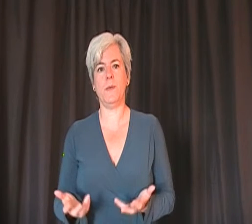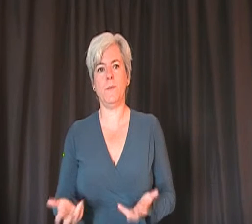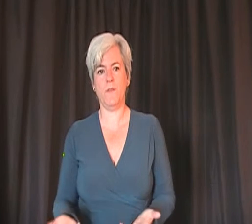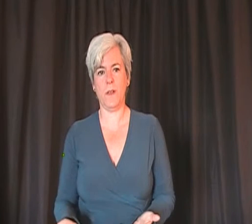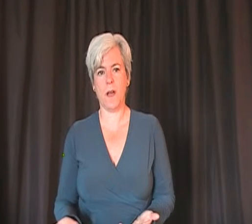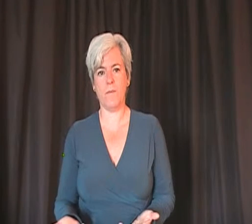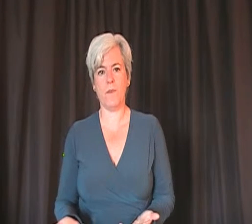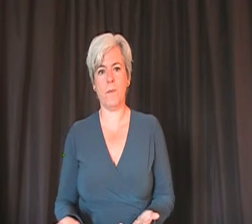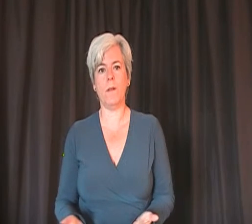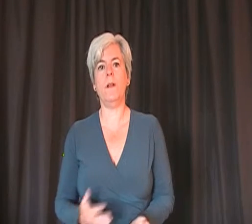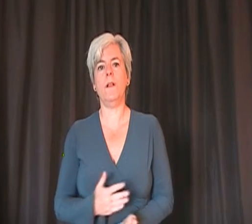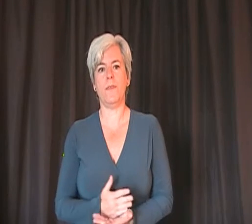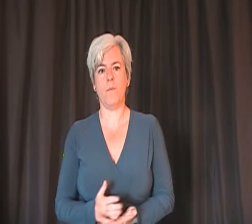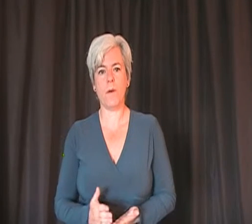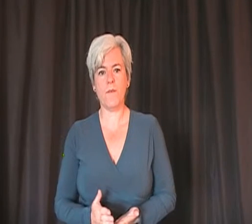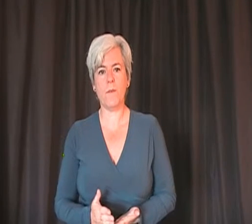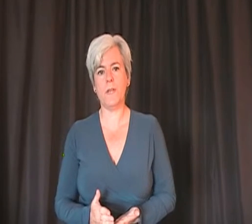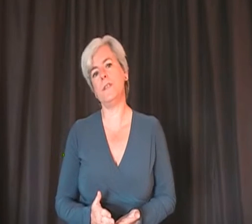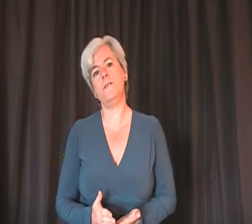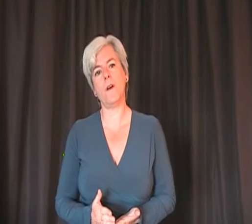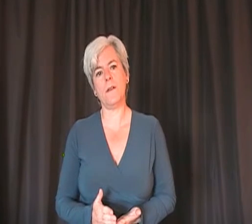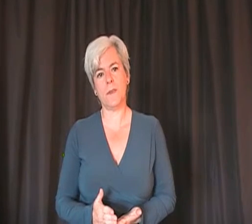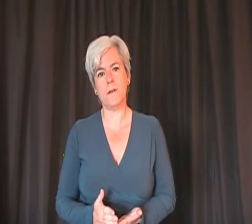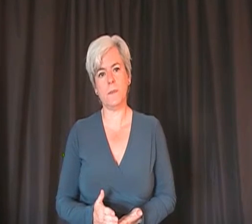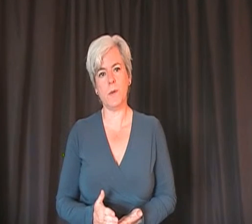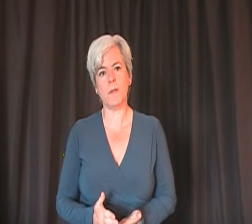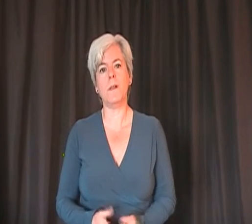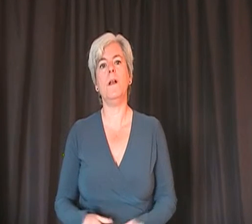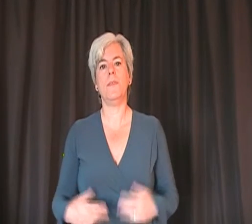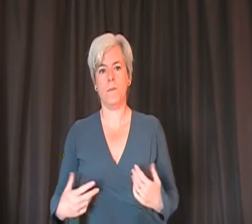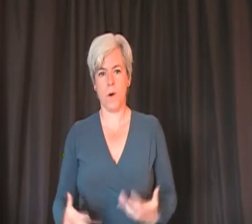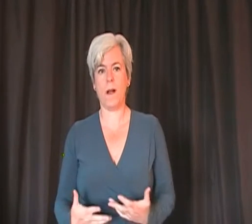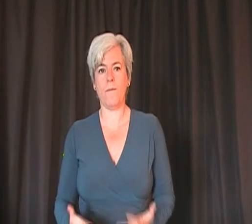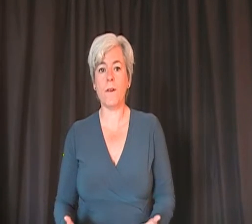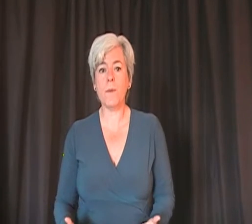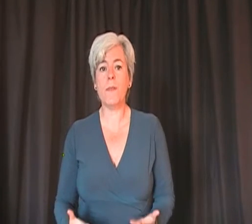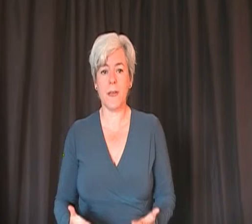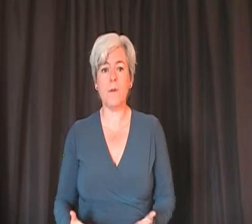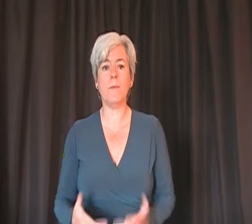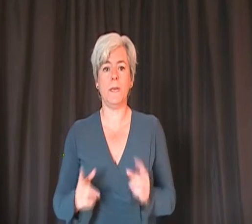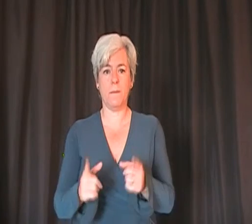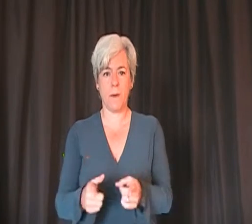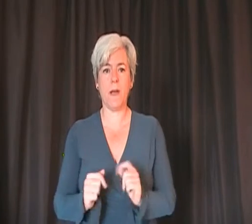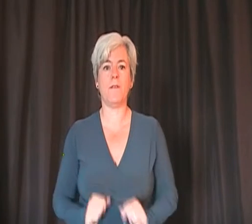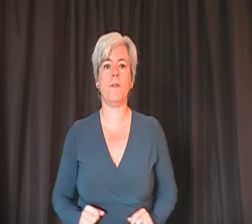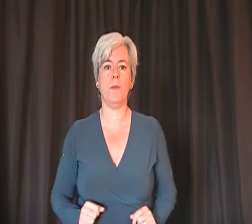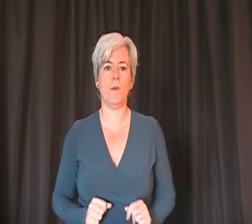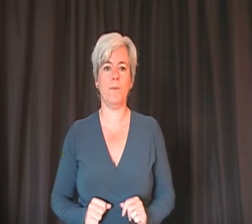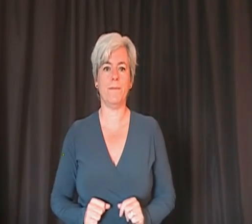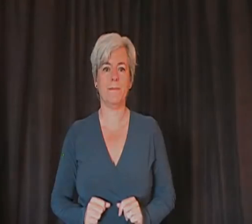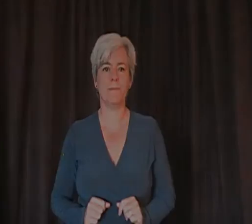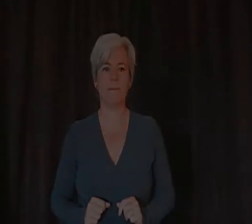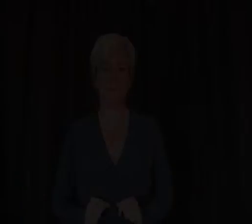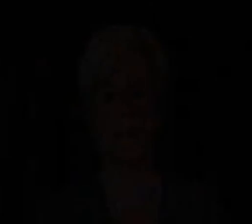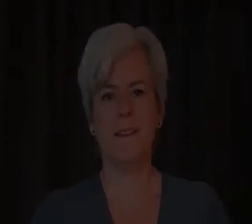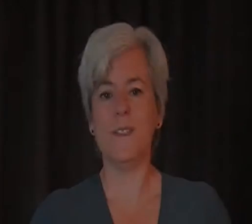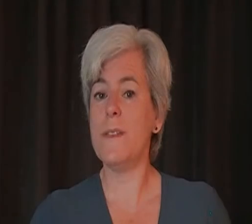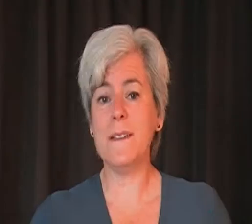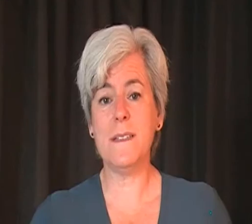people feel comfortable. The more information you've got at their disposal, the more comfortable they will be in buying from you. So that's